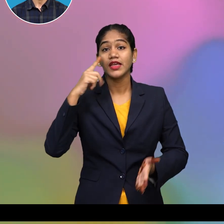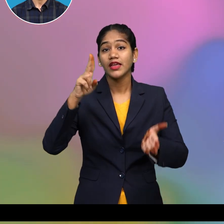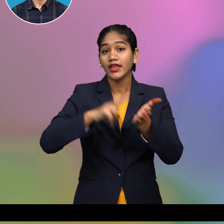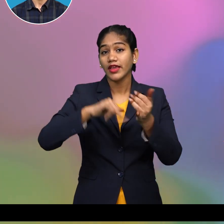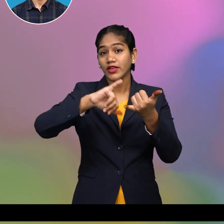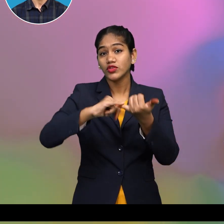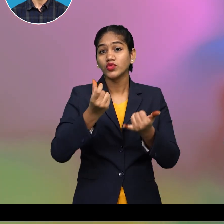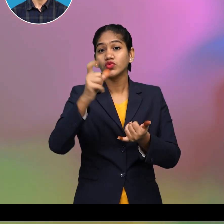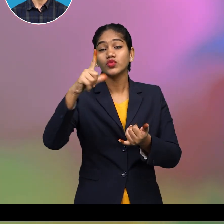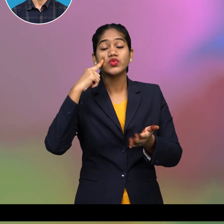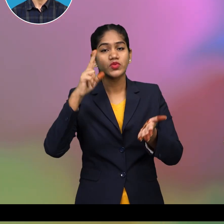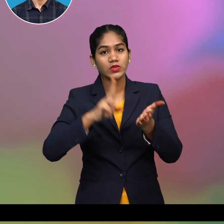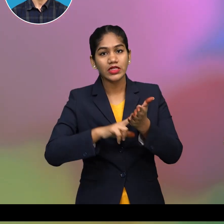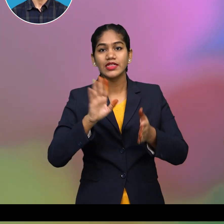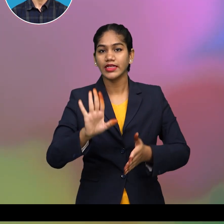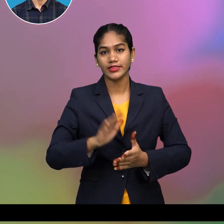insulin,